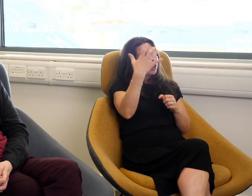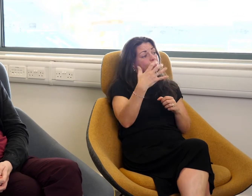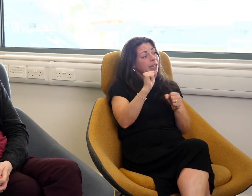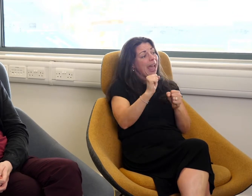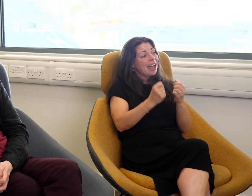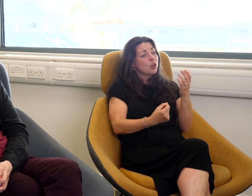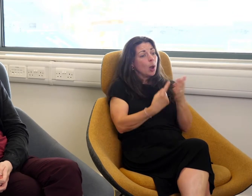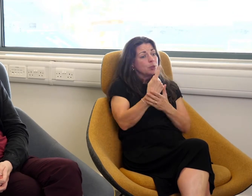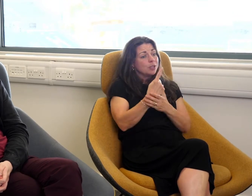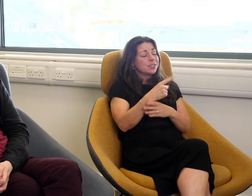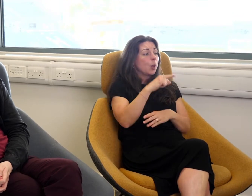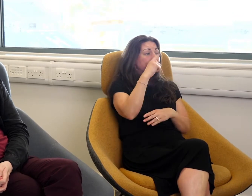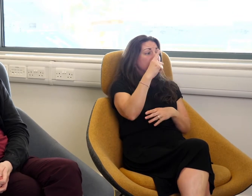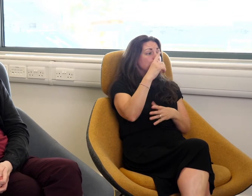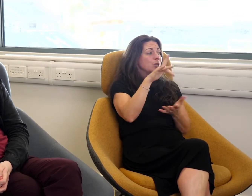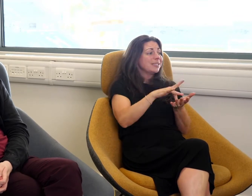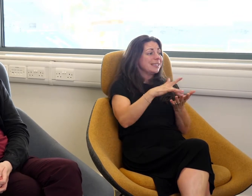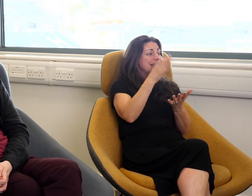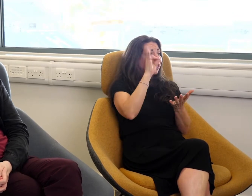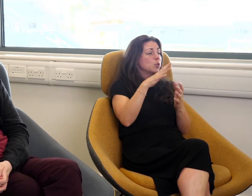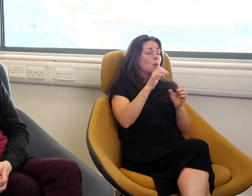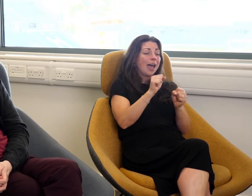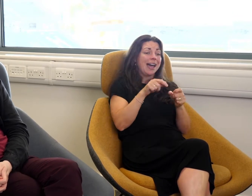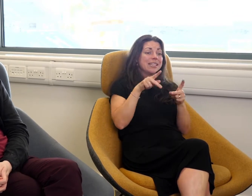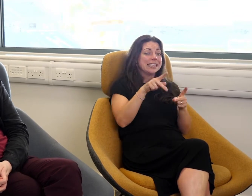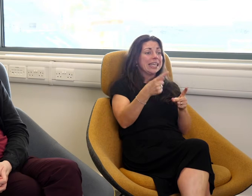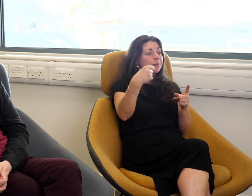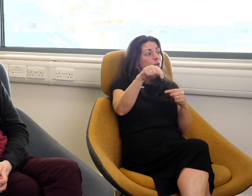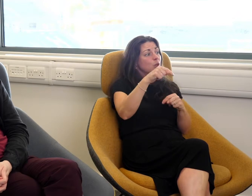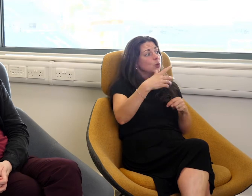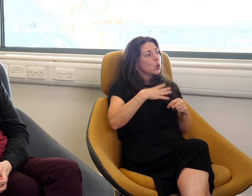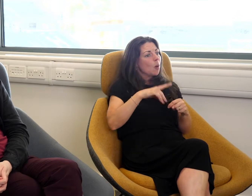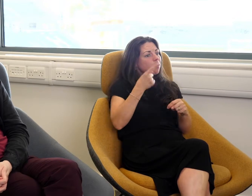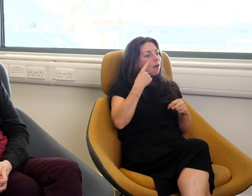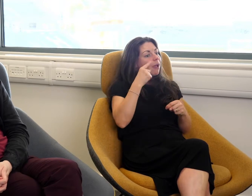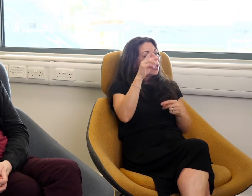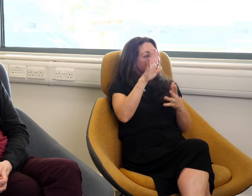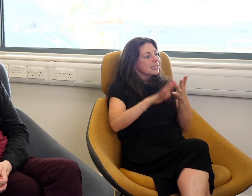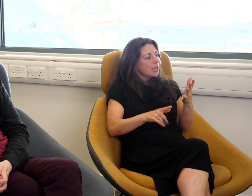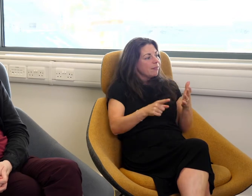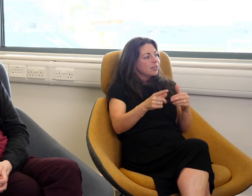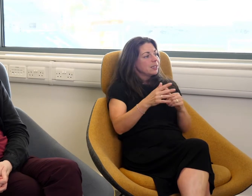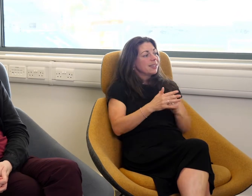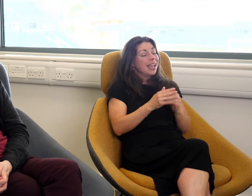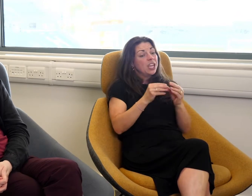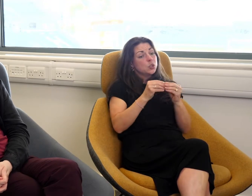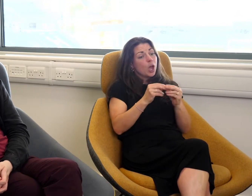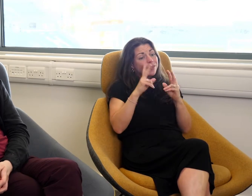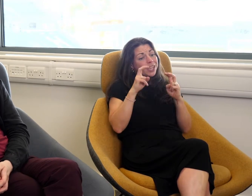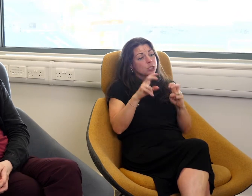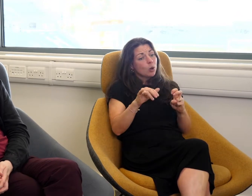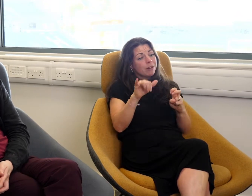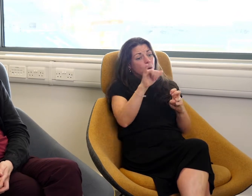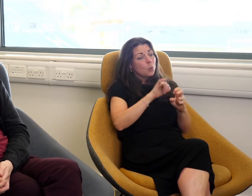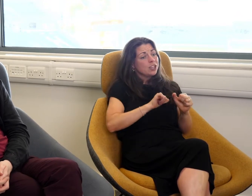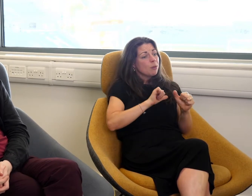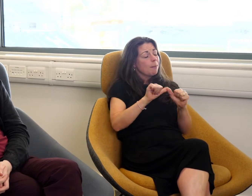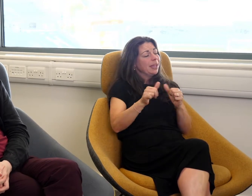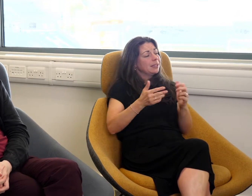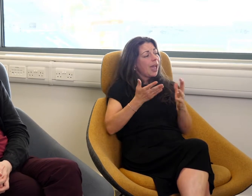has a scheme. I think it would be worth looking at the kind of accessibility of all of those schemes. I haven't necessarily spent much time looking at